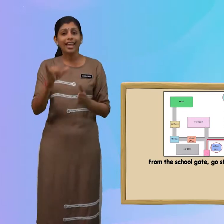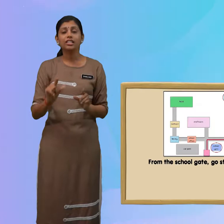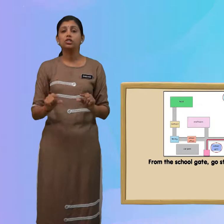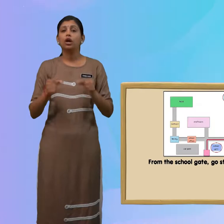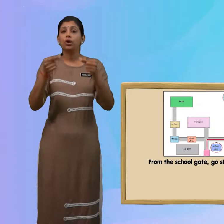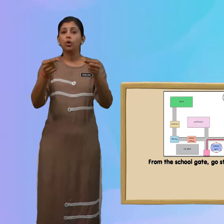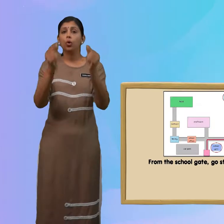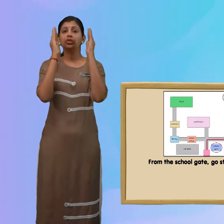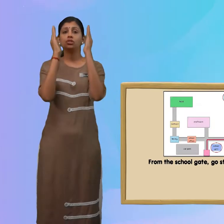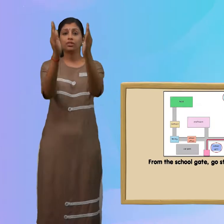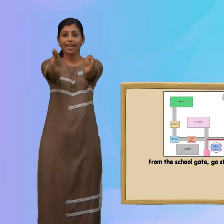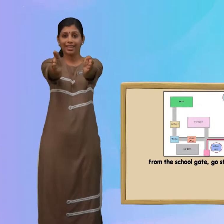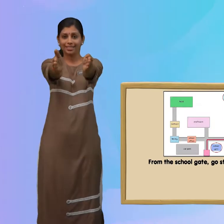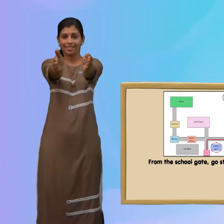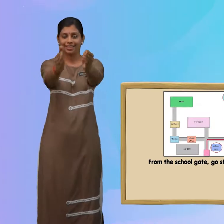Yes, go straight.